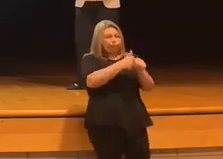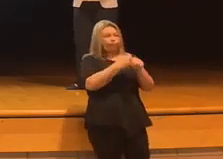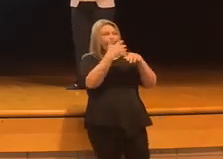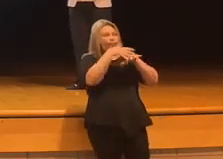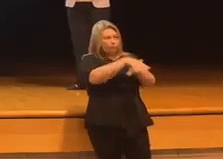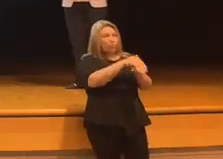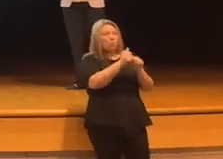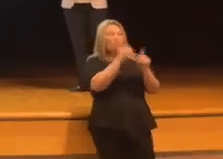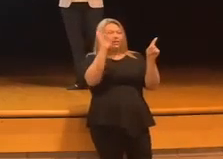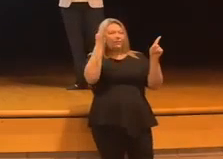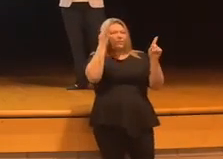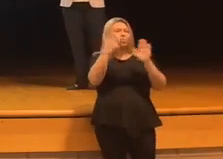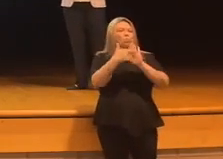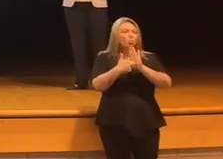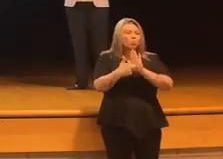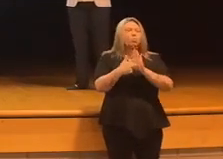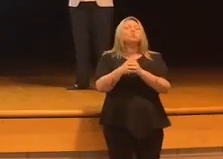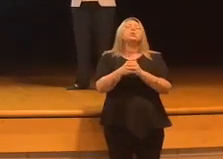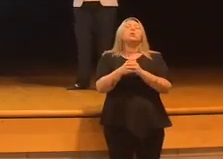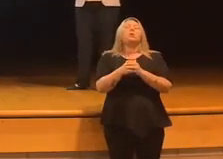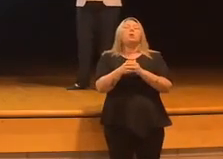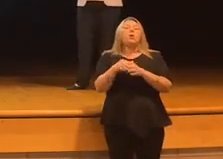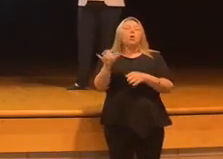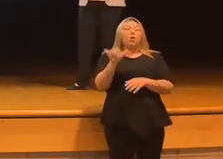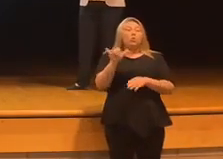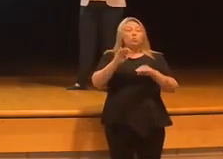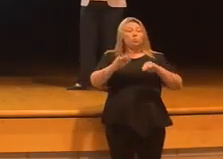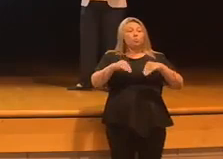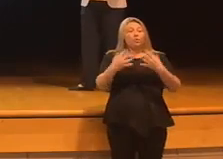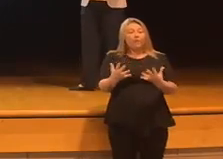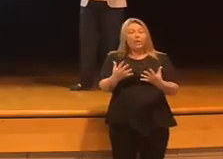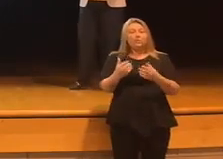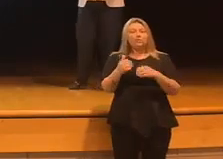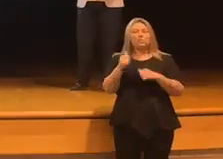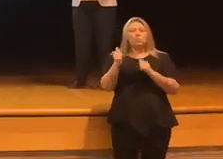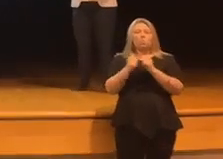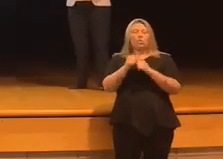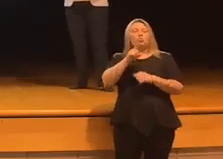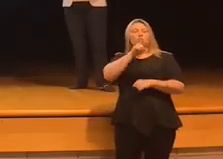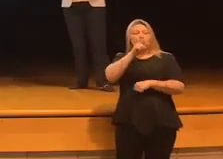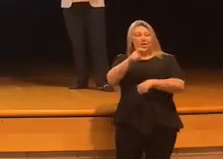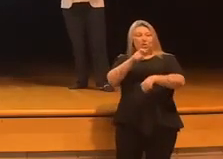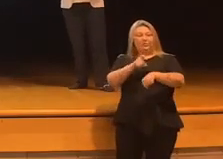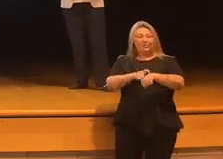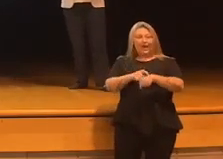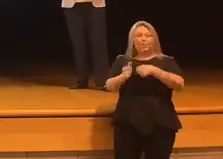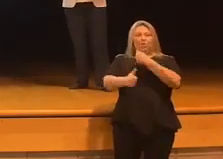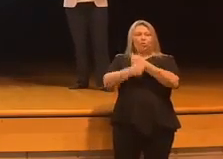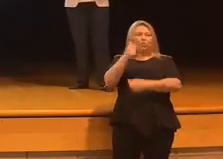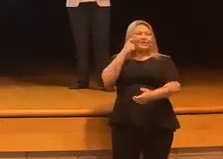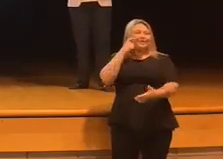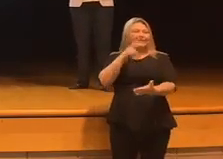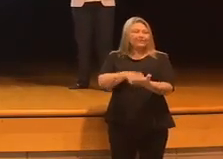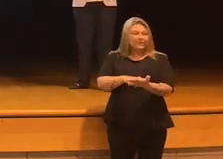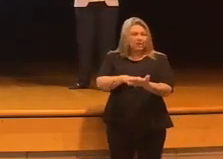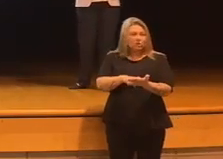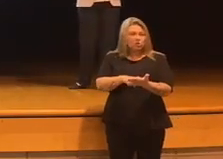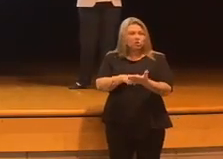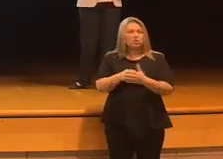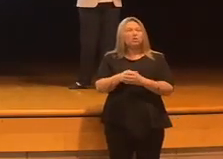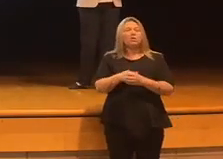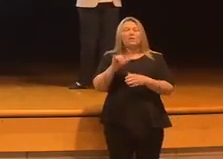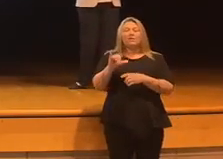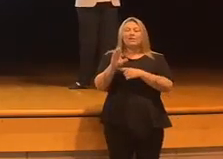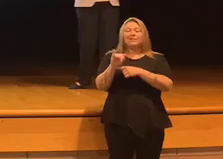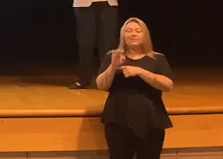guidelines. It provides us, again, with another layer of real-time threat detection. It scans for